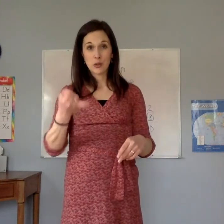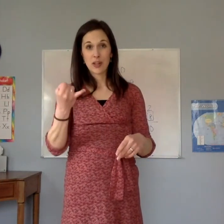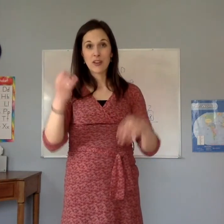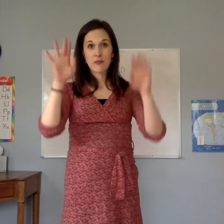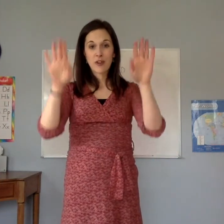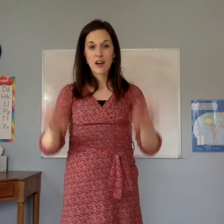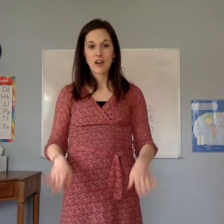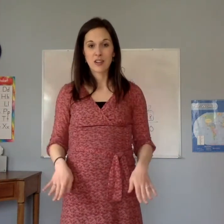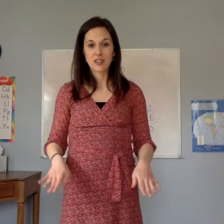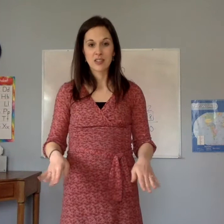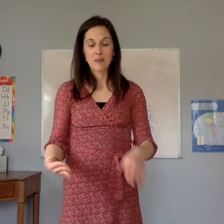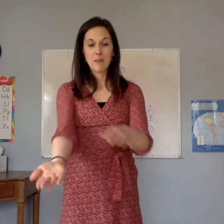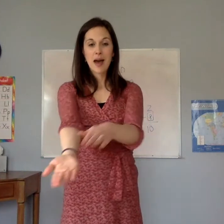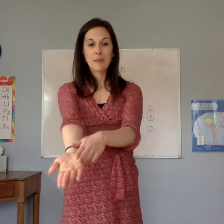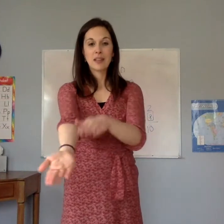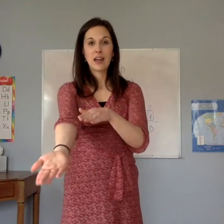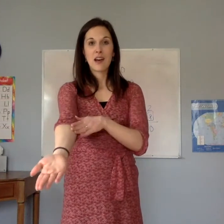Judah falls to Babylon.